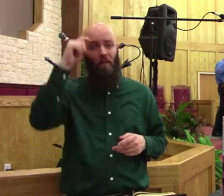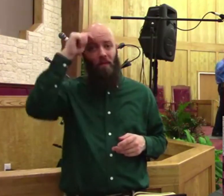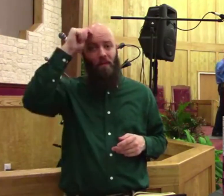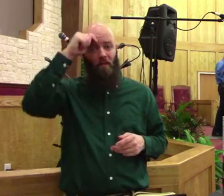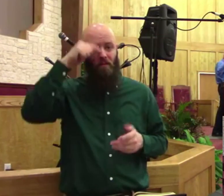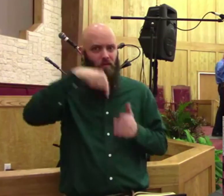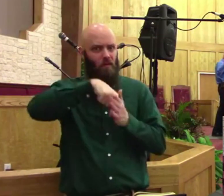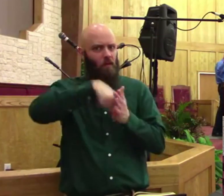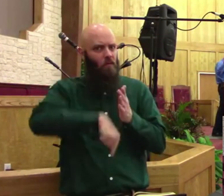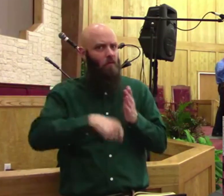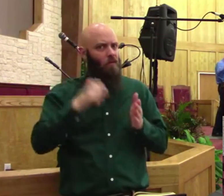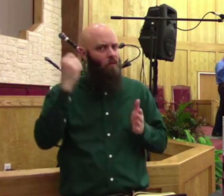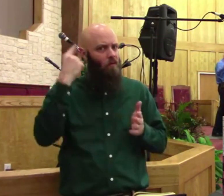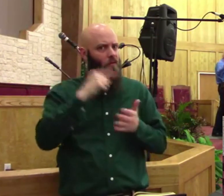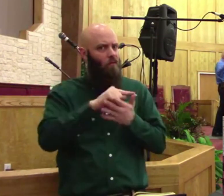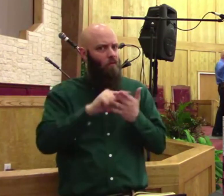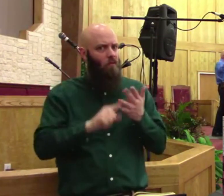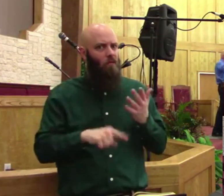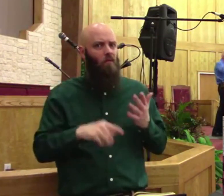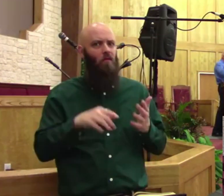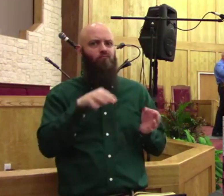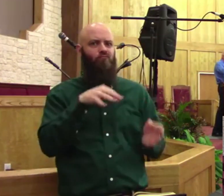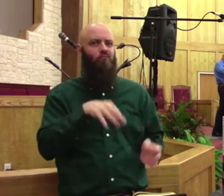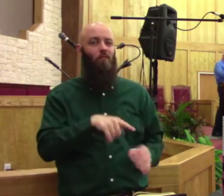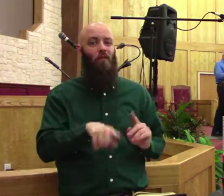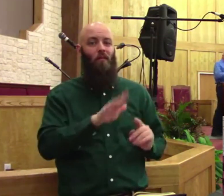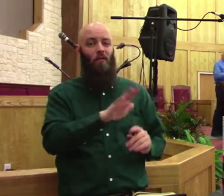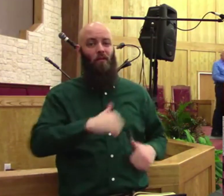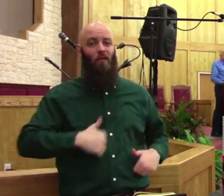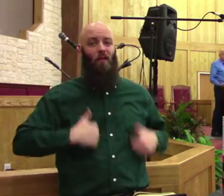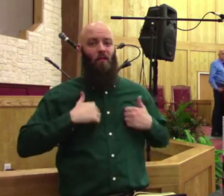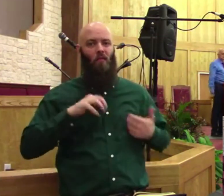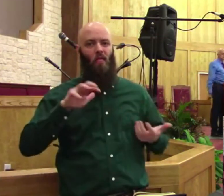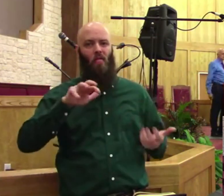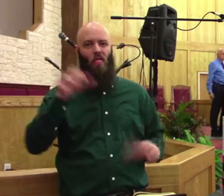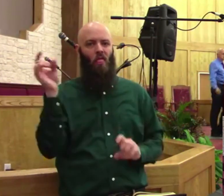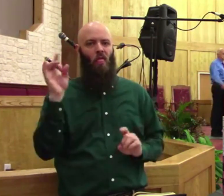deep theological answers, and their lives are a mess.